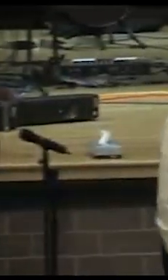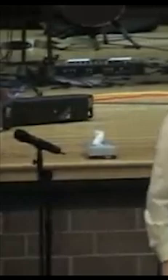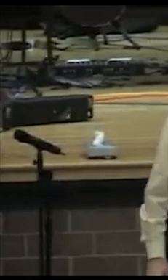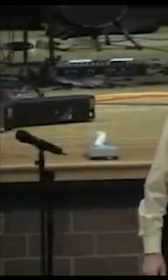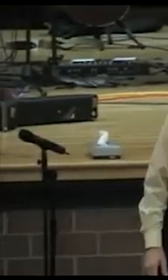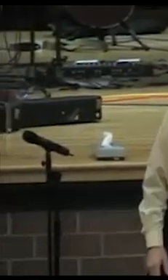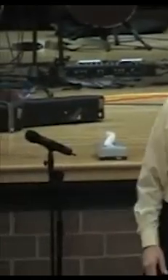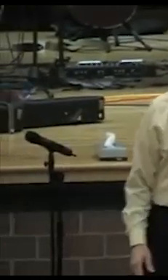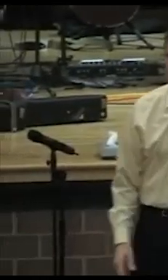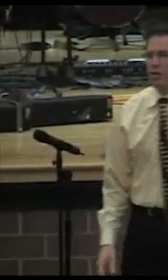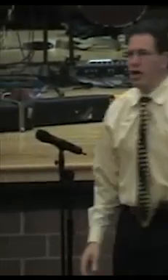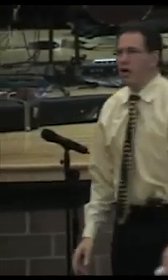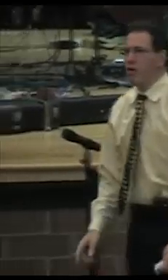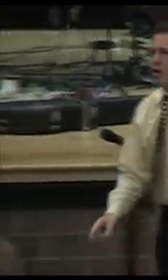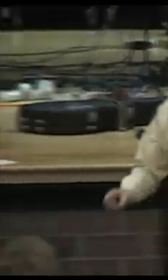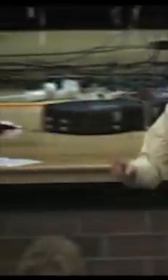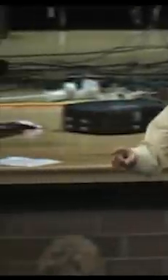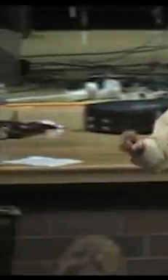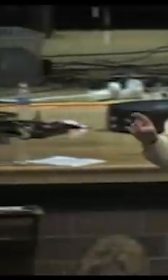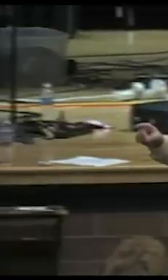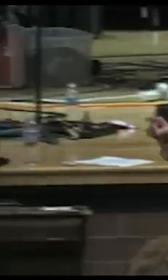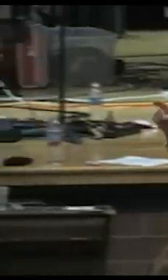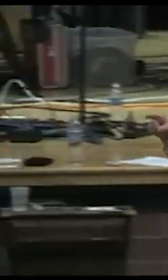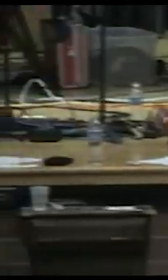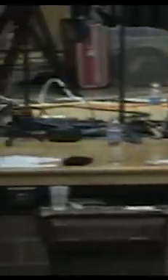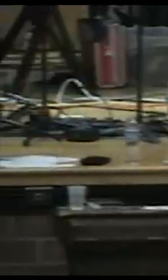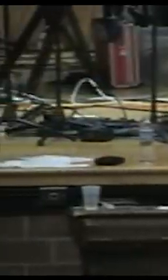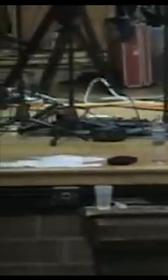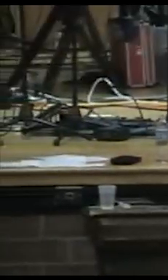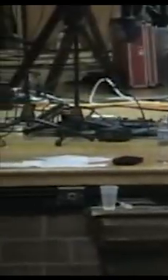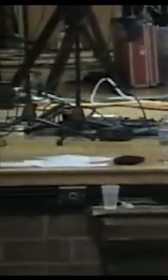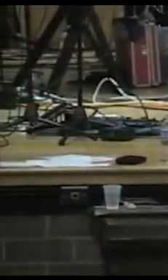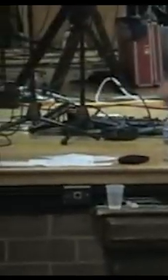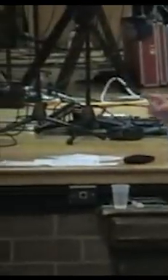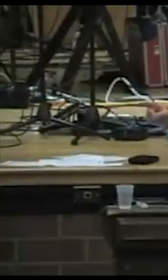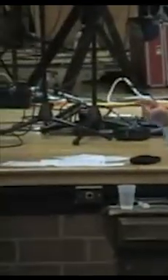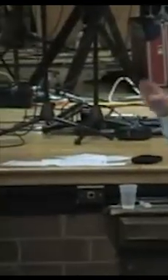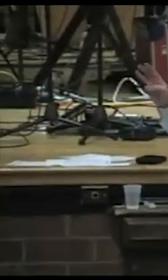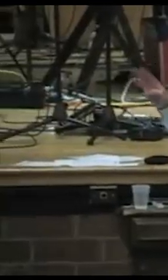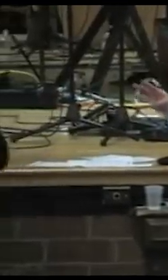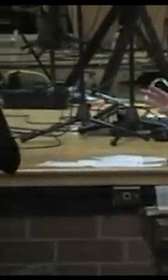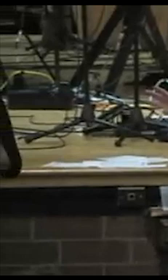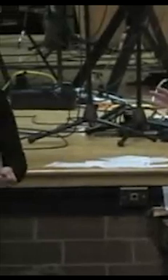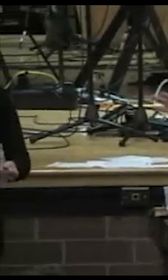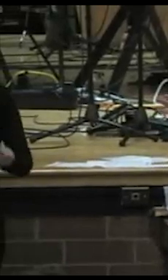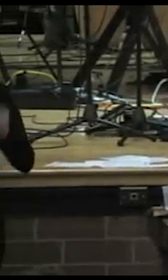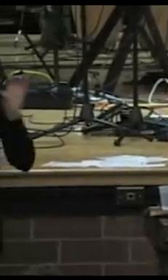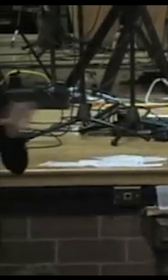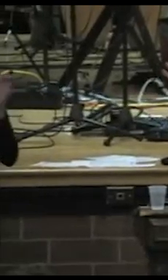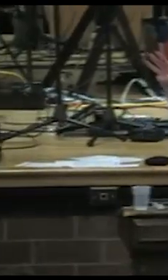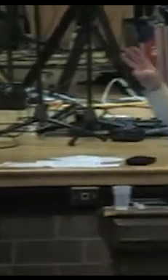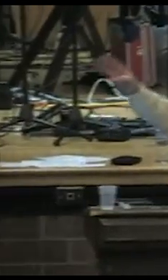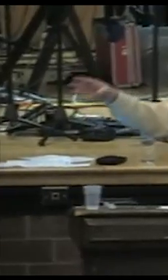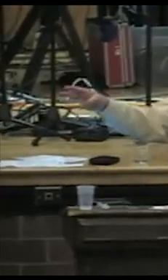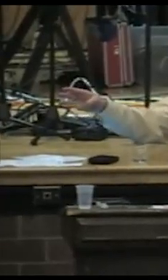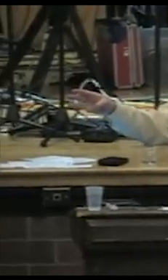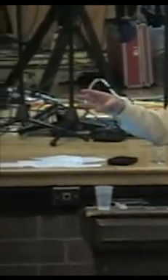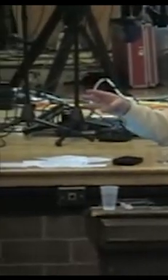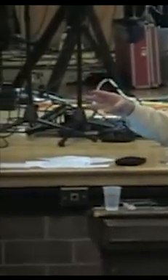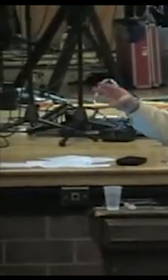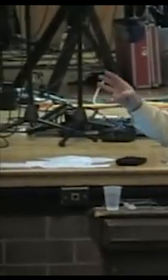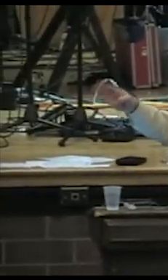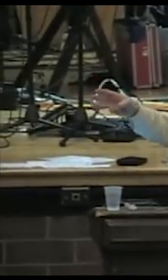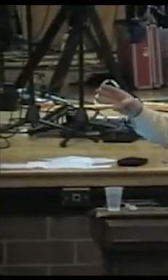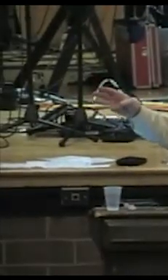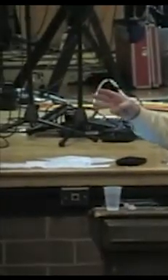core values, I want you to know, you will be happy, healthy, and fruitful. And then if God ever has you